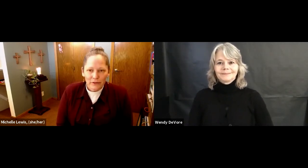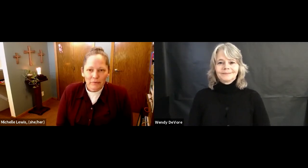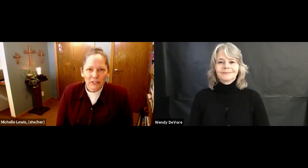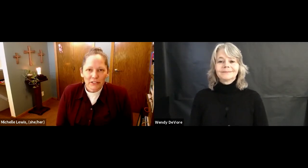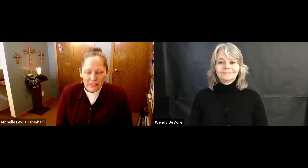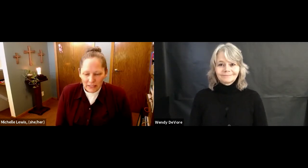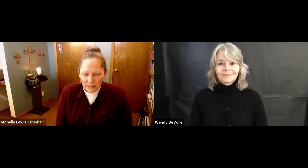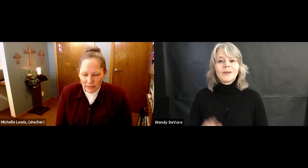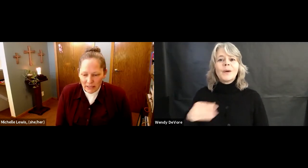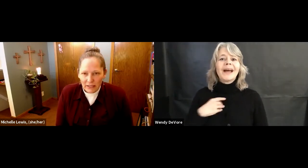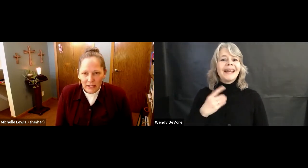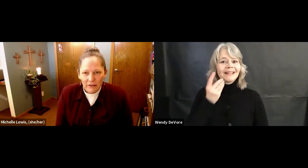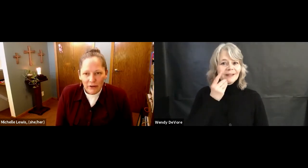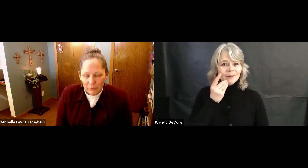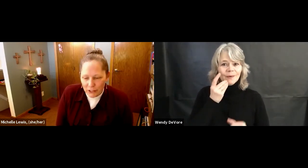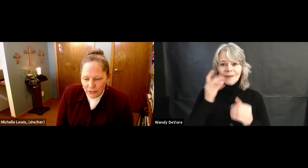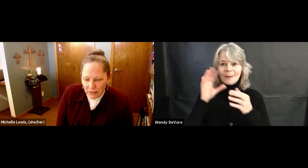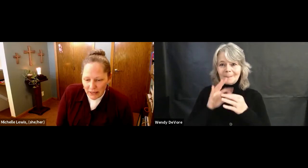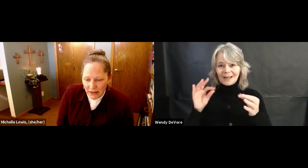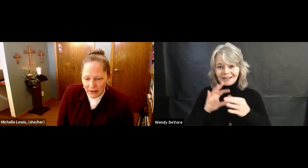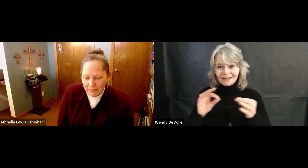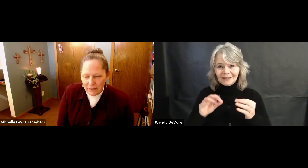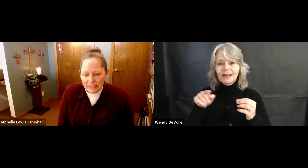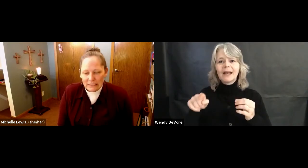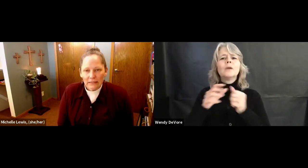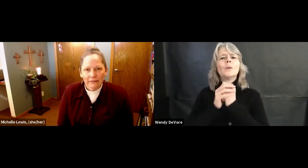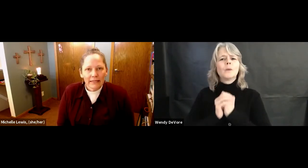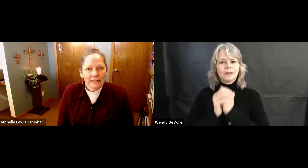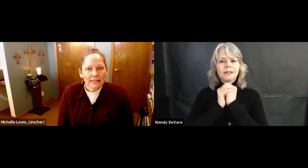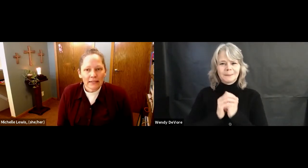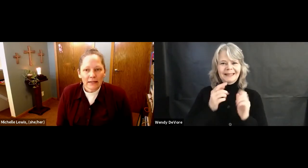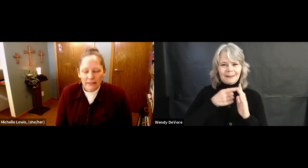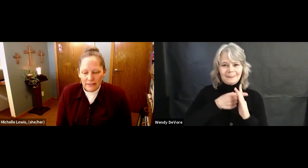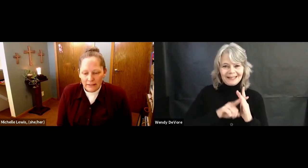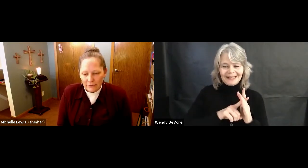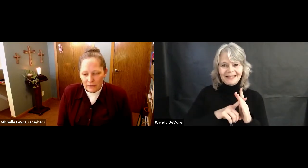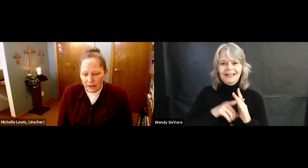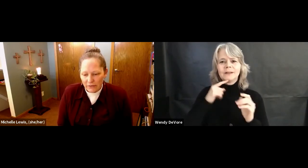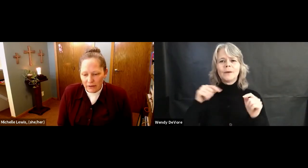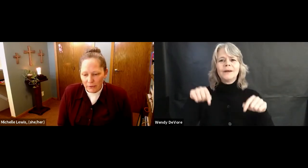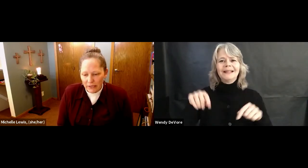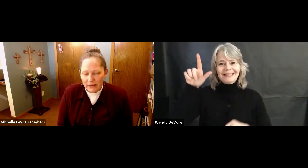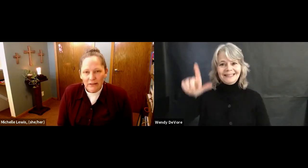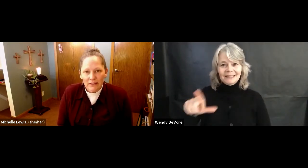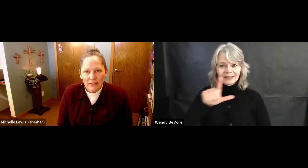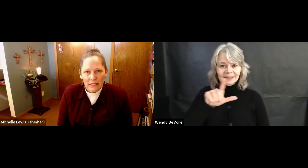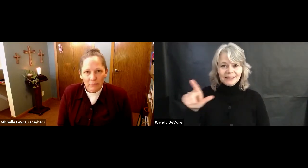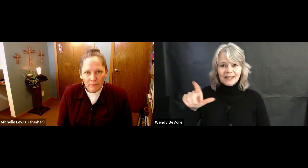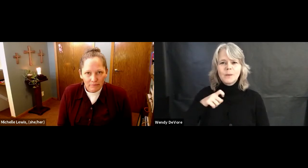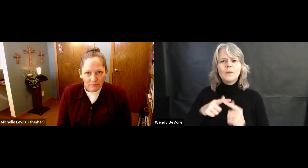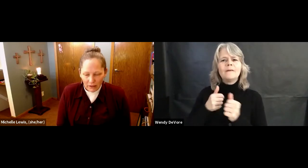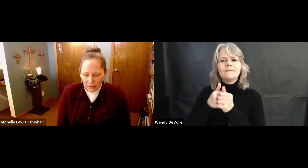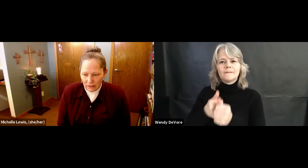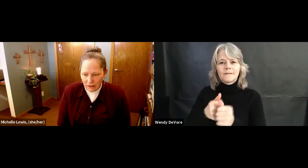As Dorothy mentioned at the beginning of our worship, this Lent, we are following a